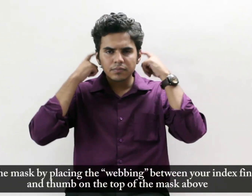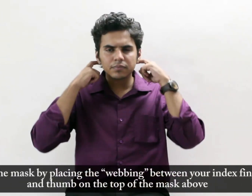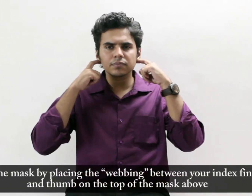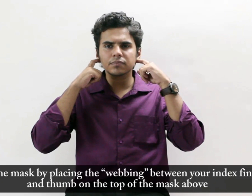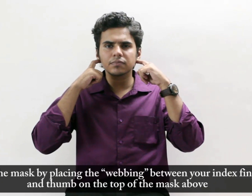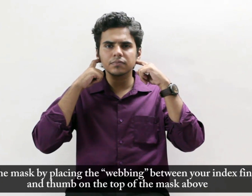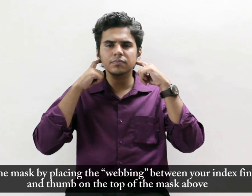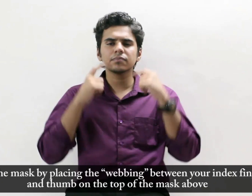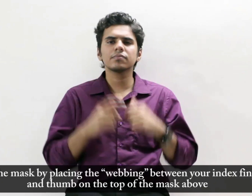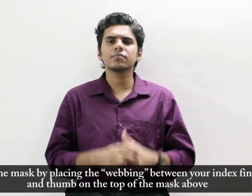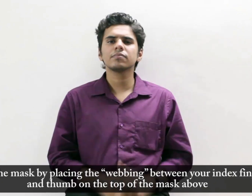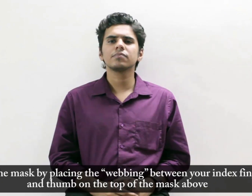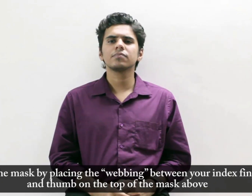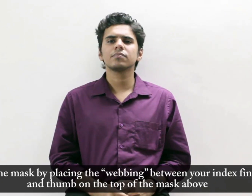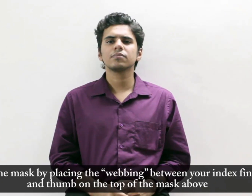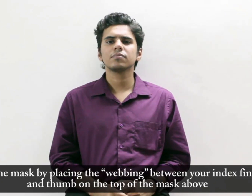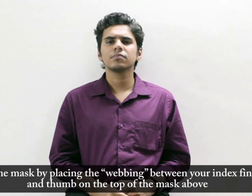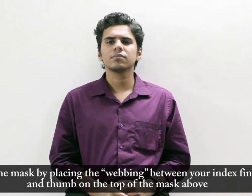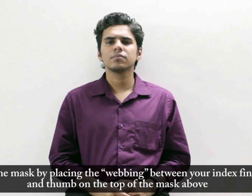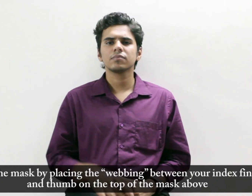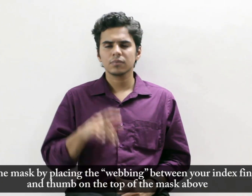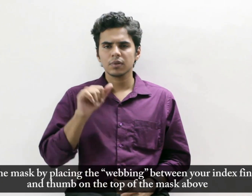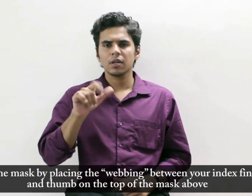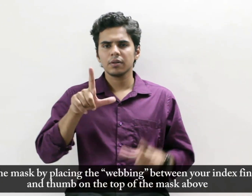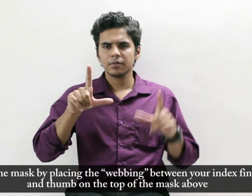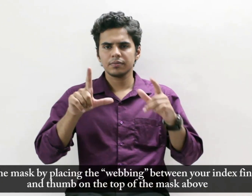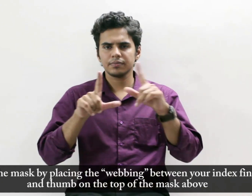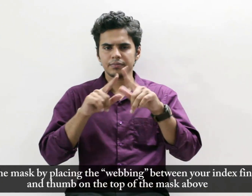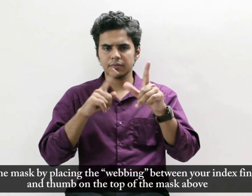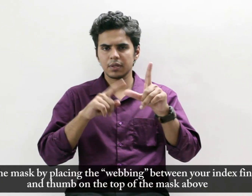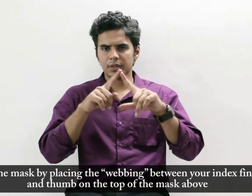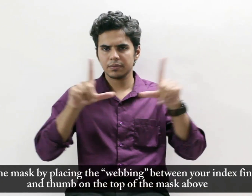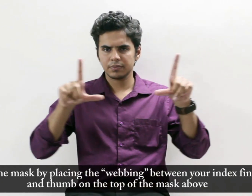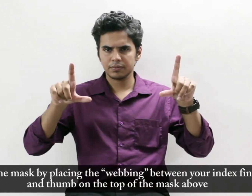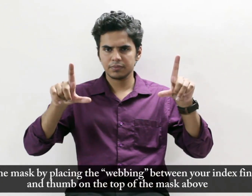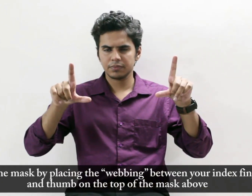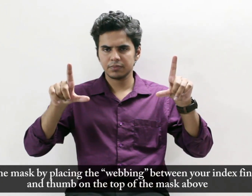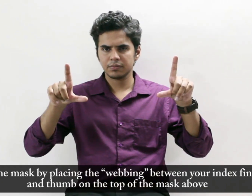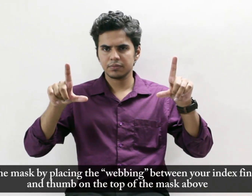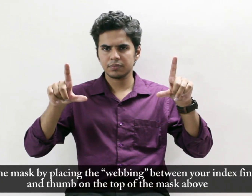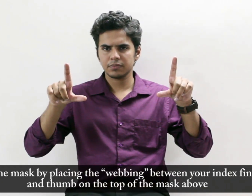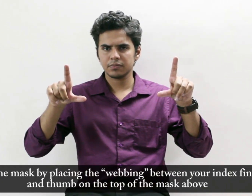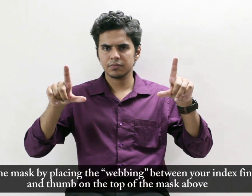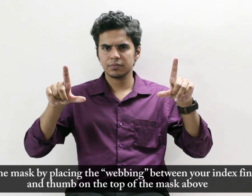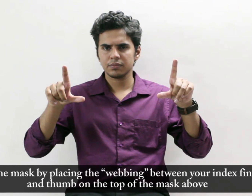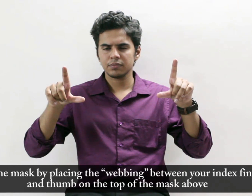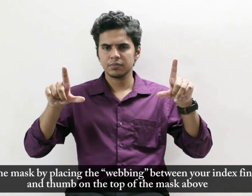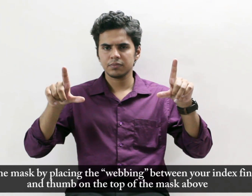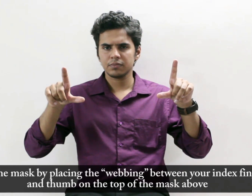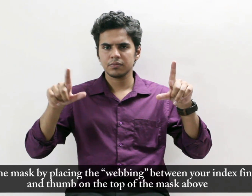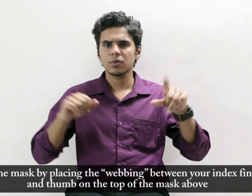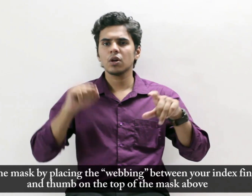Seal the mask by placing the webbing between your index finger and thumb on the top of the mask above.